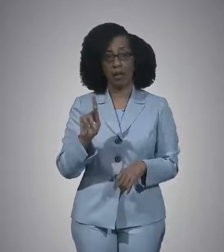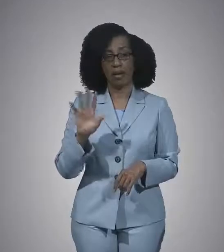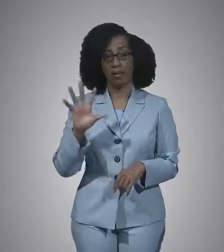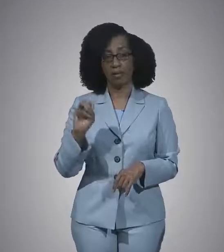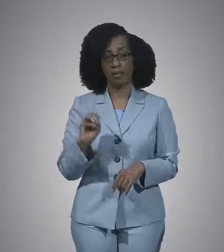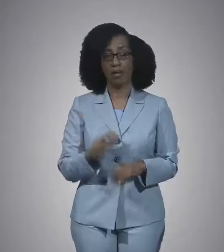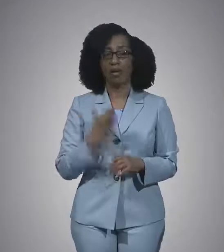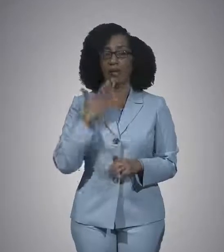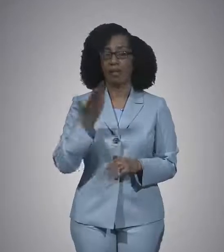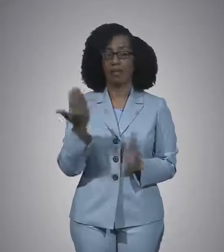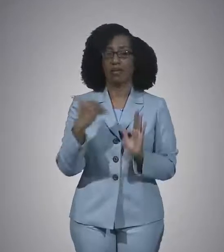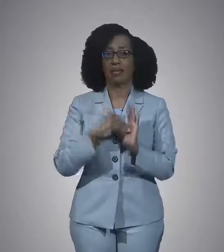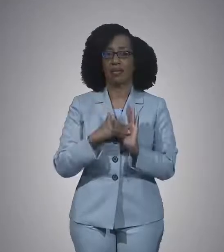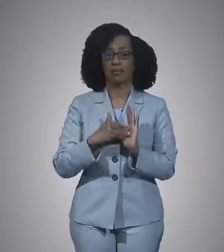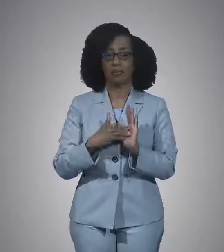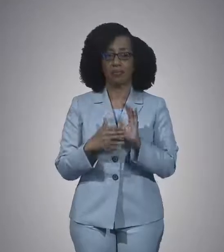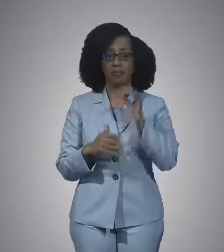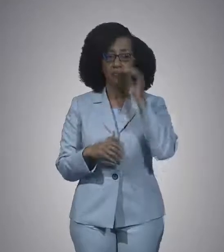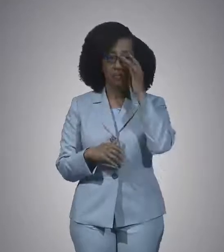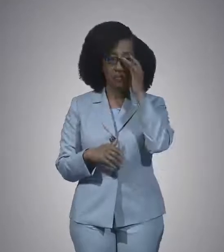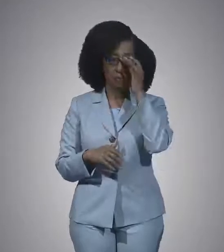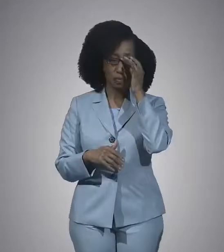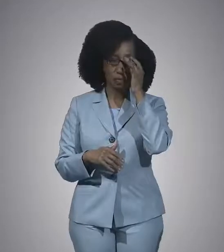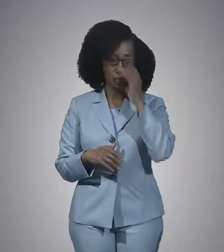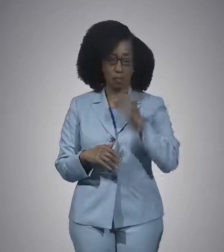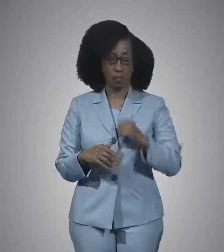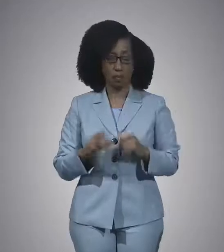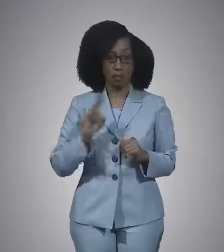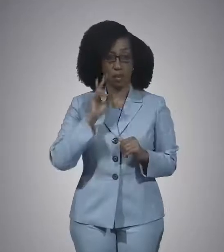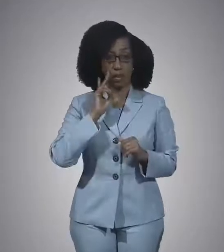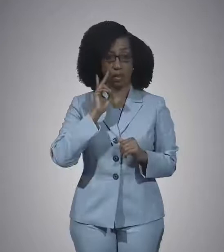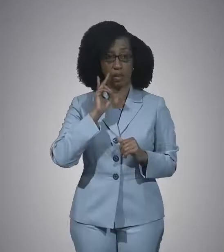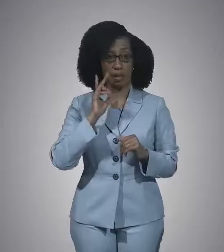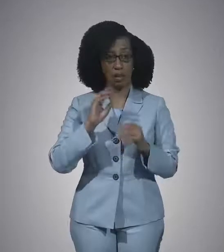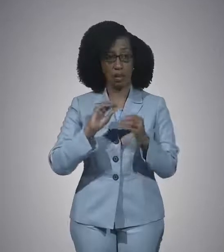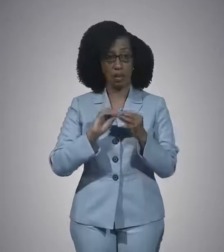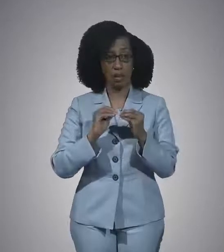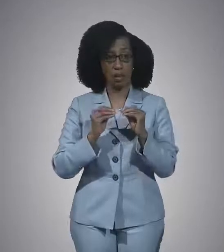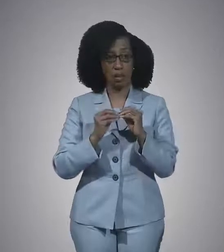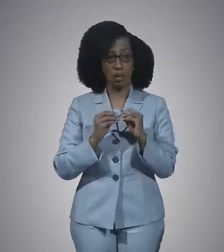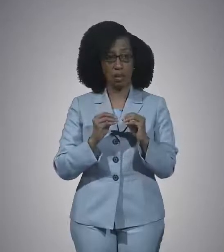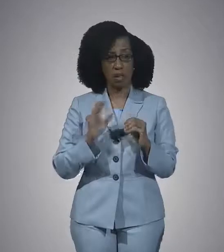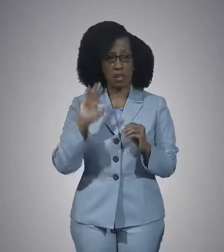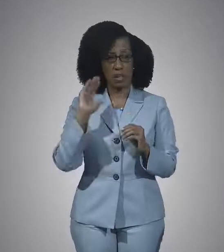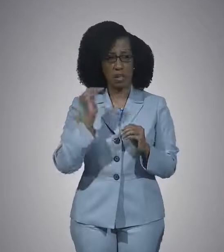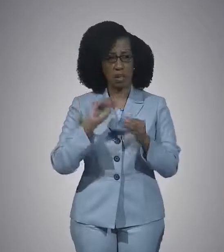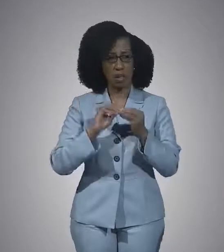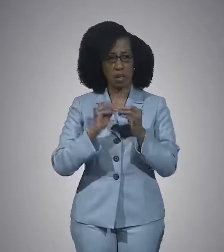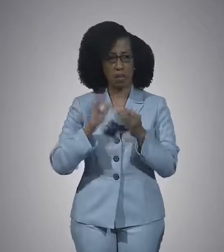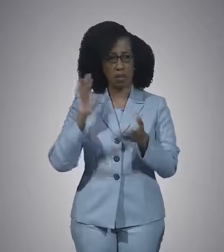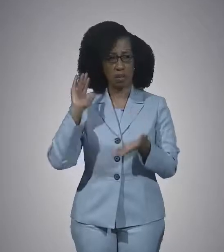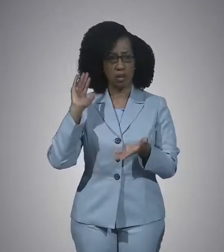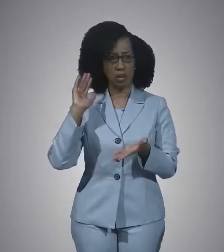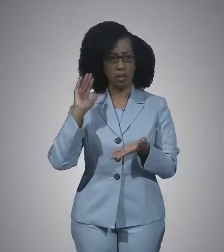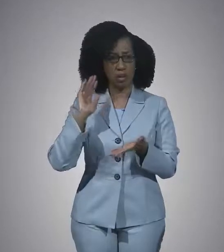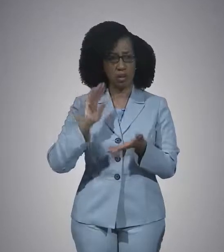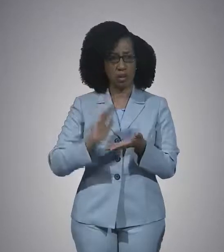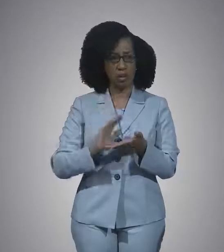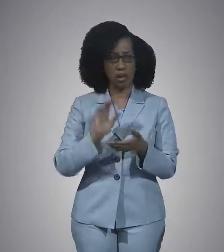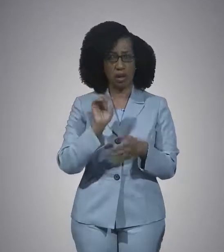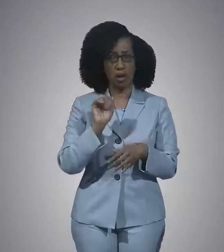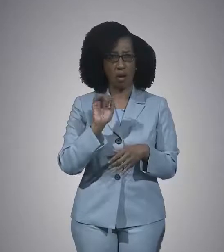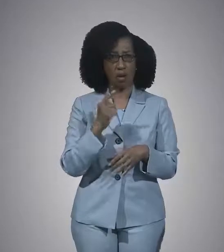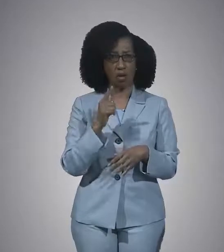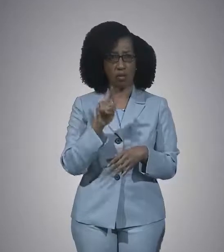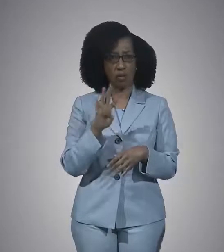Thanks again. I was just looking at the cases by specimen collection date, and it looks like they started to drop since August